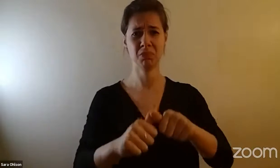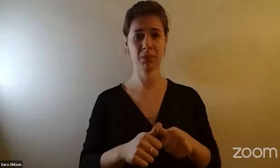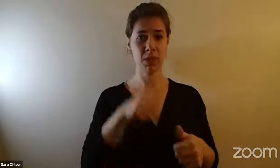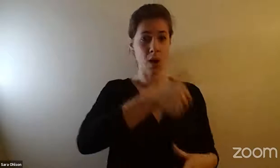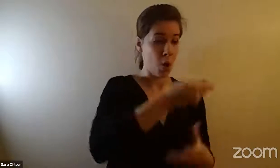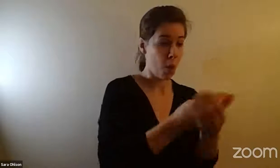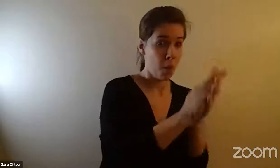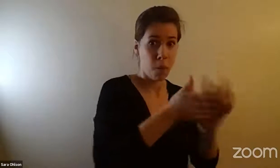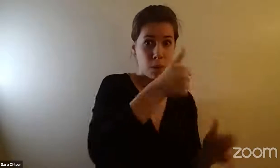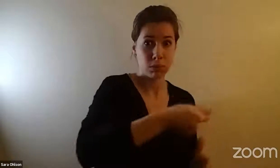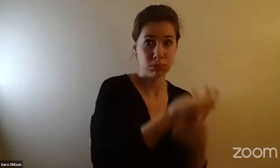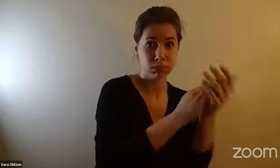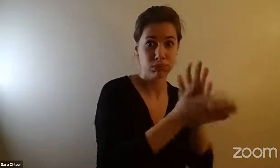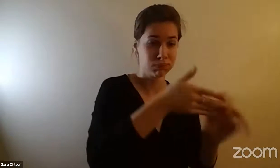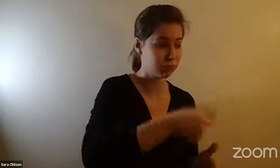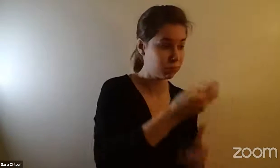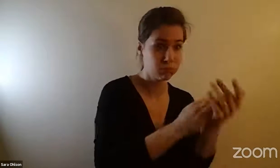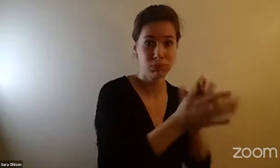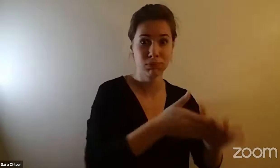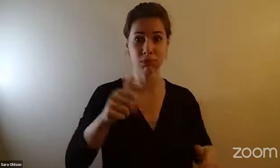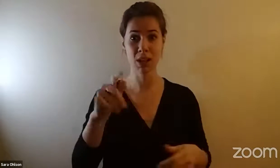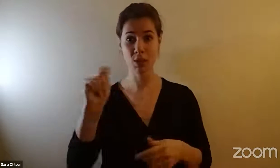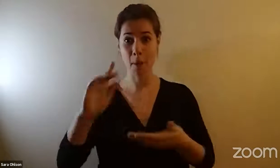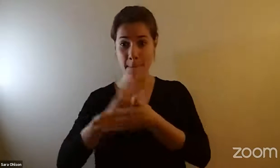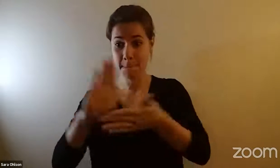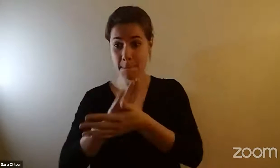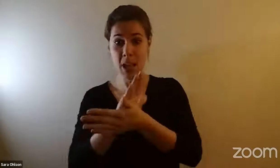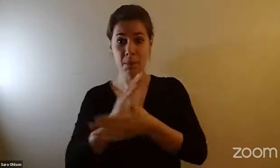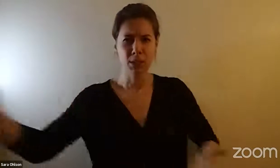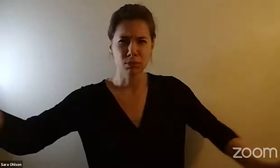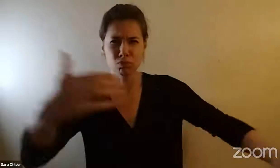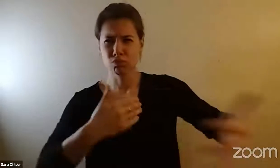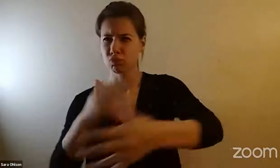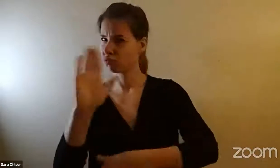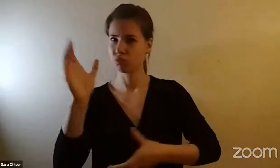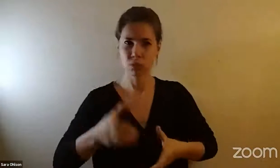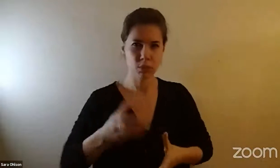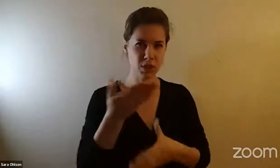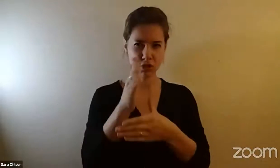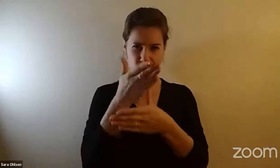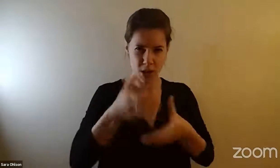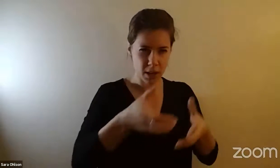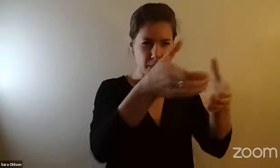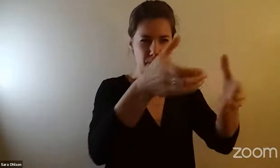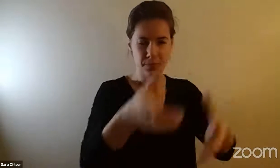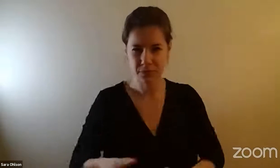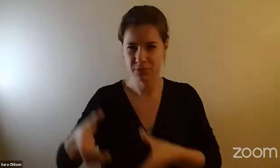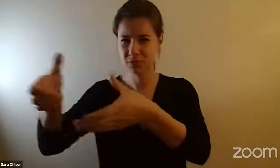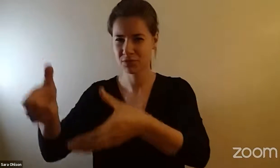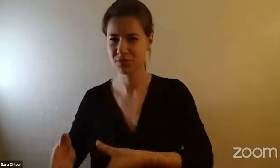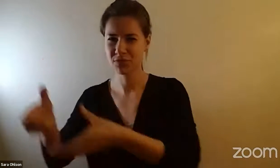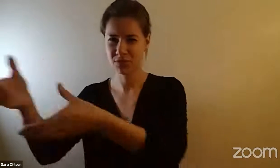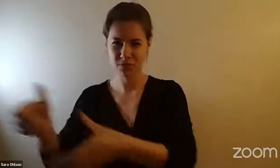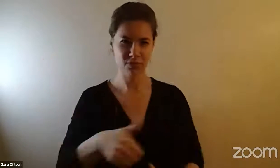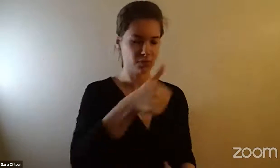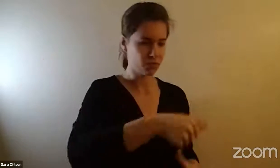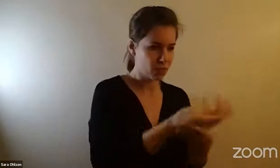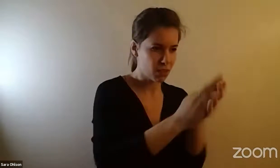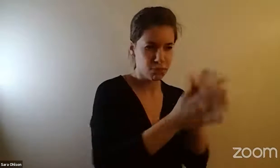Olson. Sarah is on her first year of the interpreter training program at UWM. She enjoys